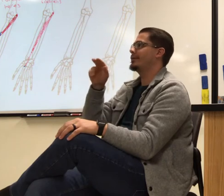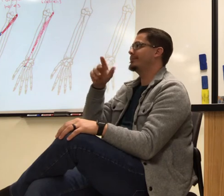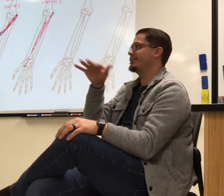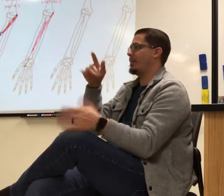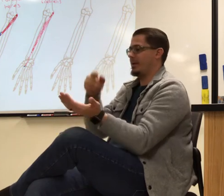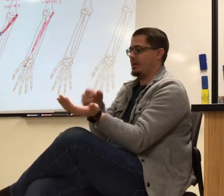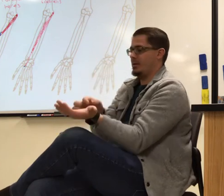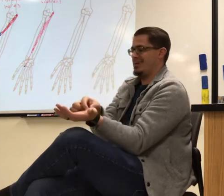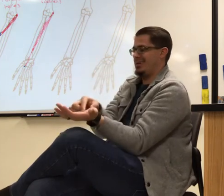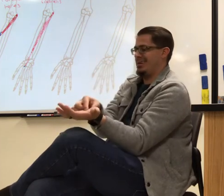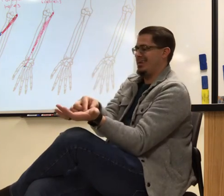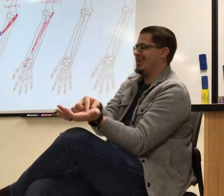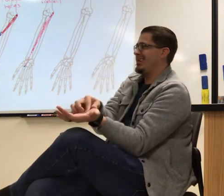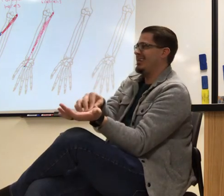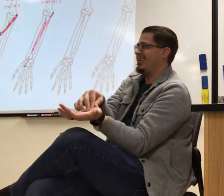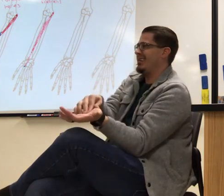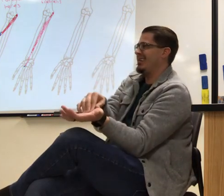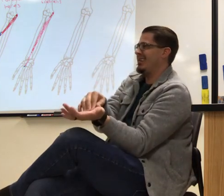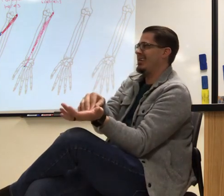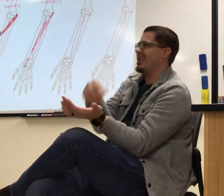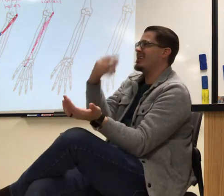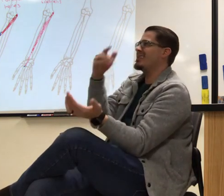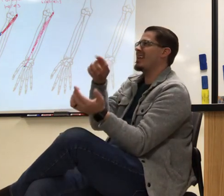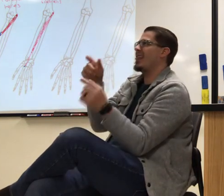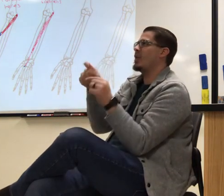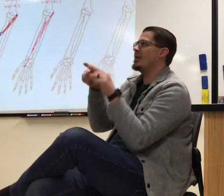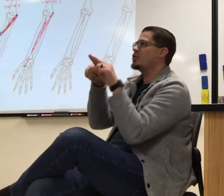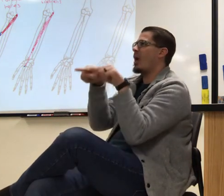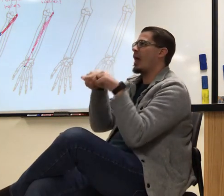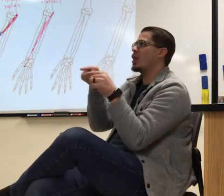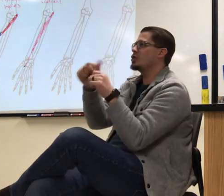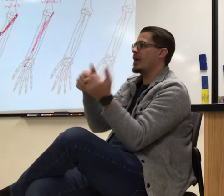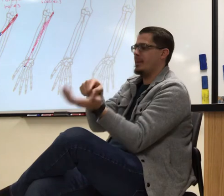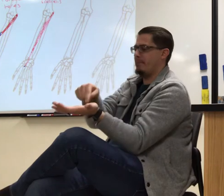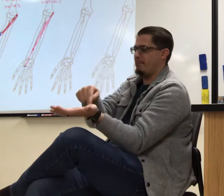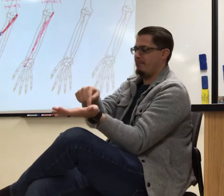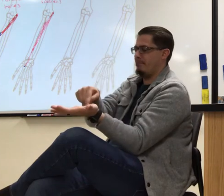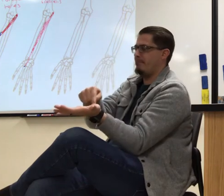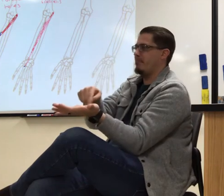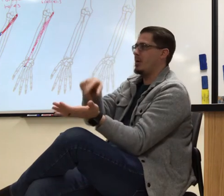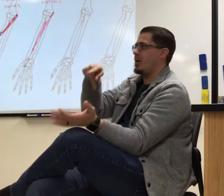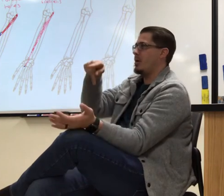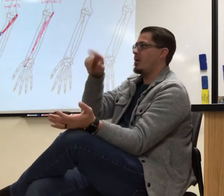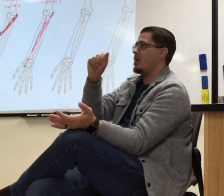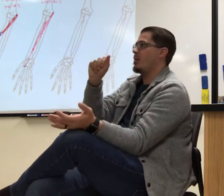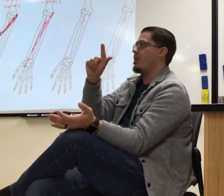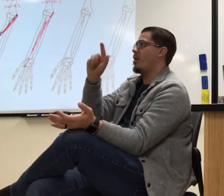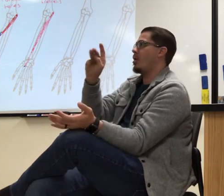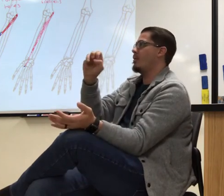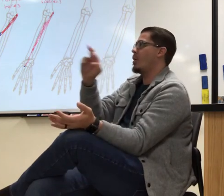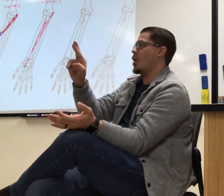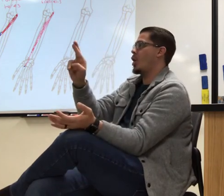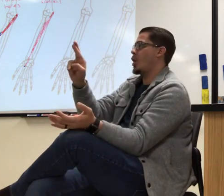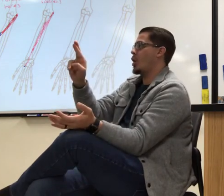deep in the palm of your skin, deep in the palm of your, in your palm. Palmar